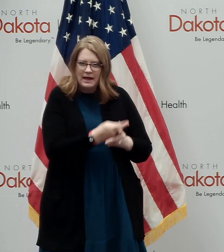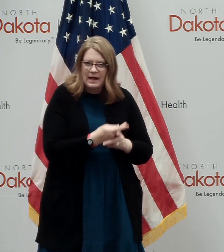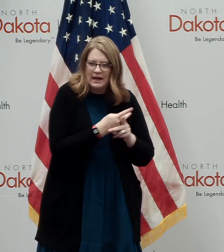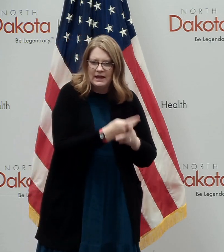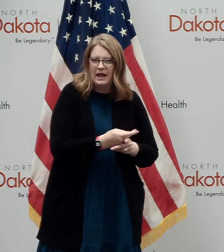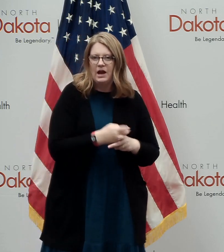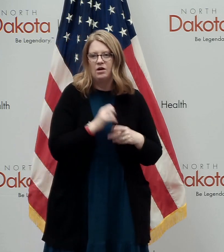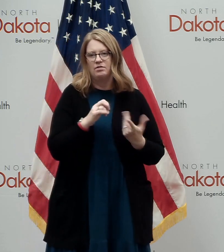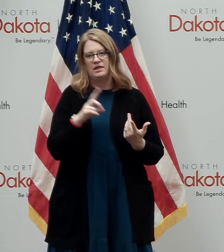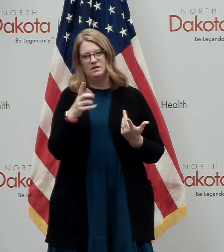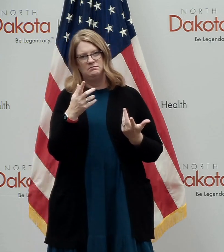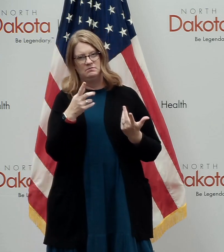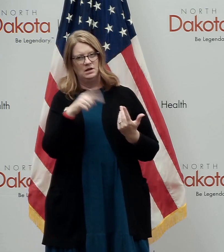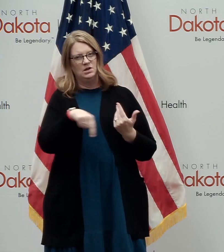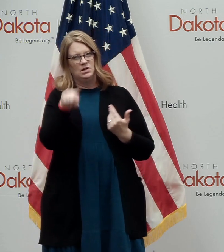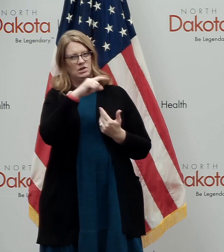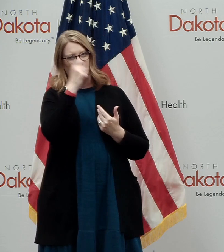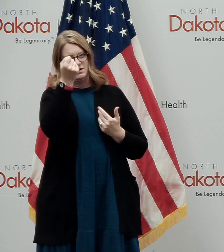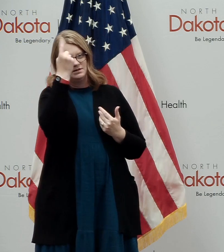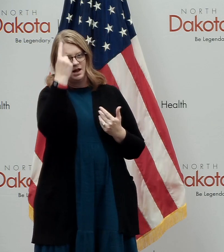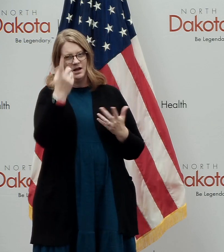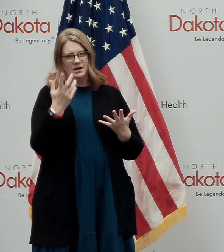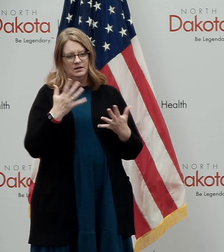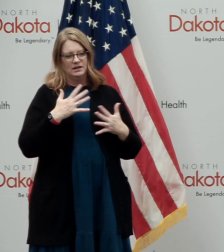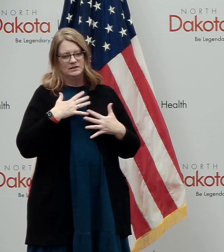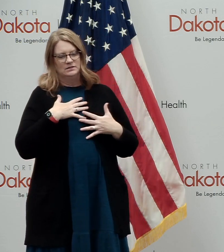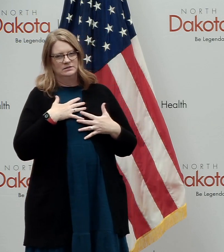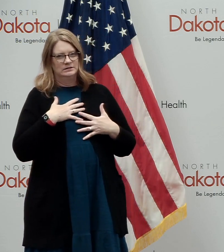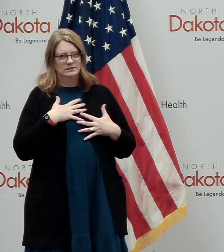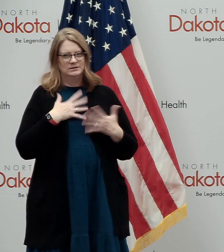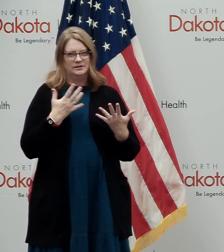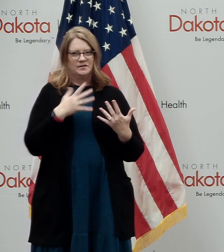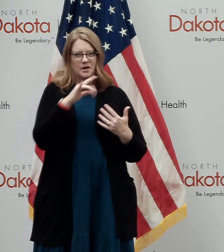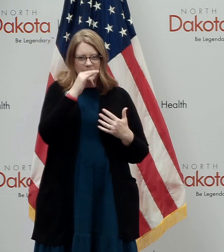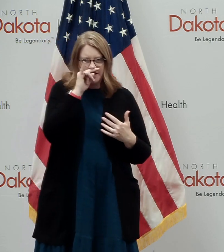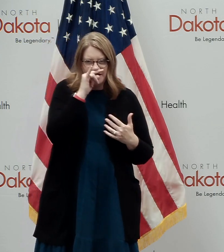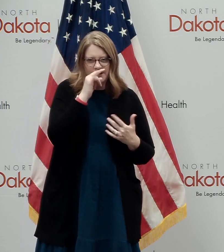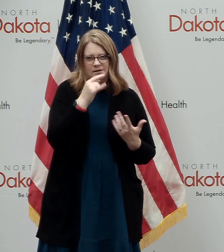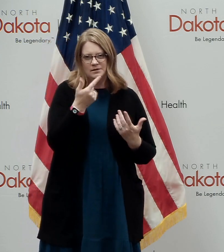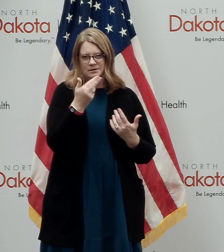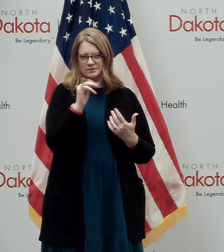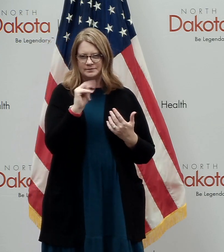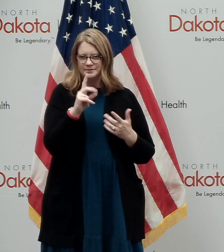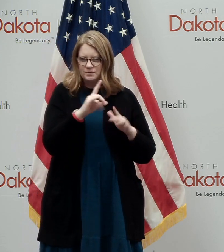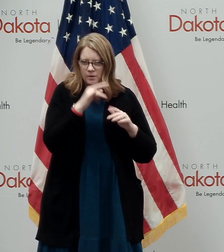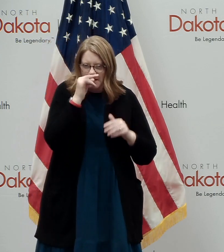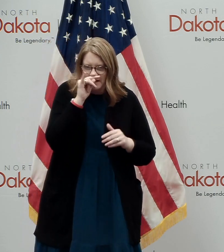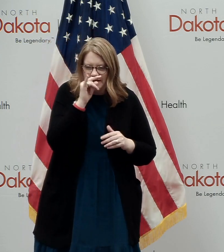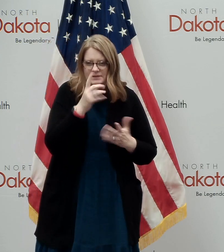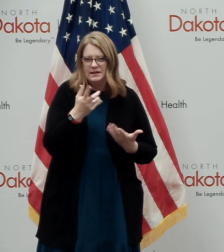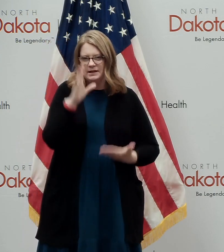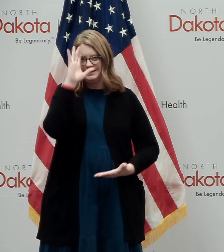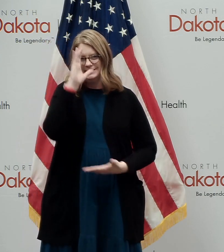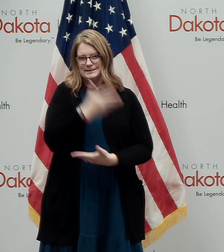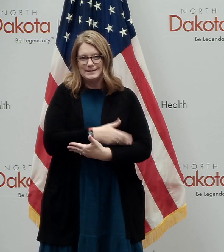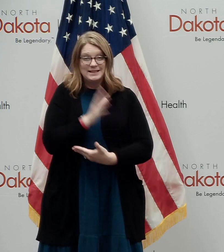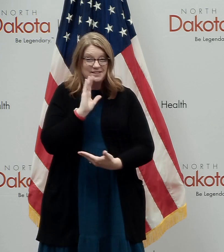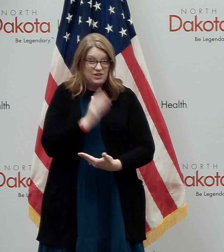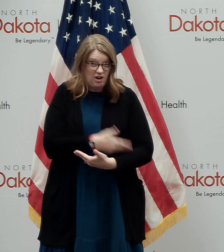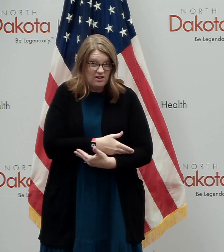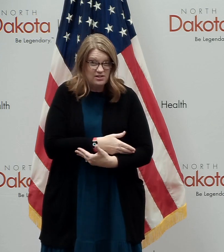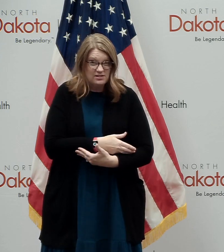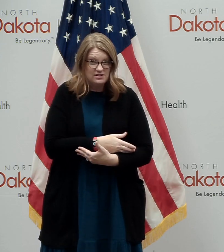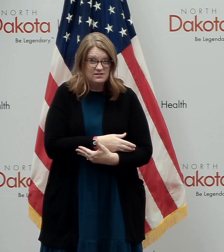the anxiety of your kids, your grandkids, and the sons and daughters of these elders that are in